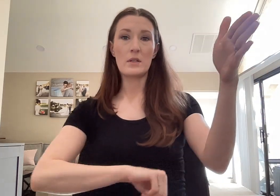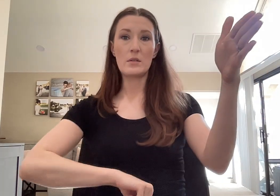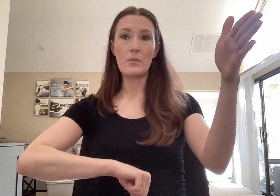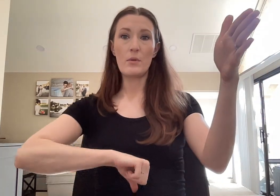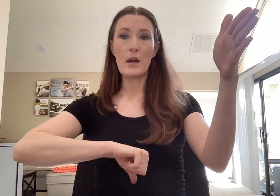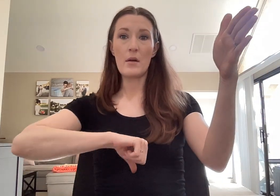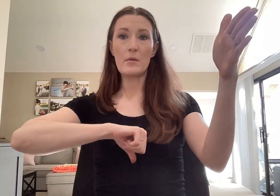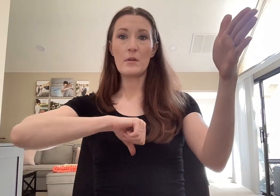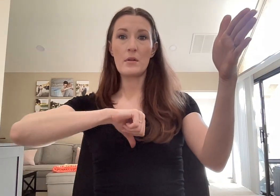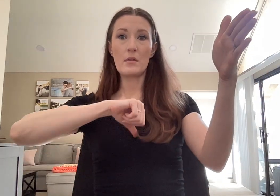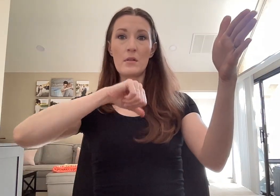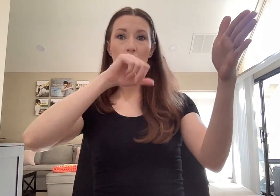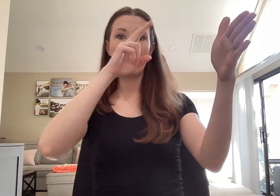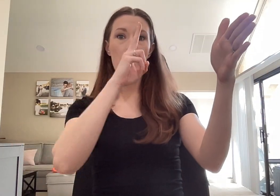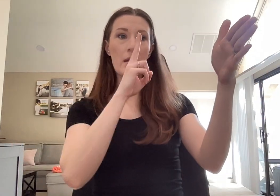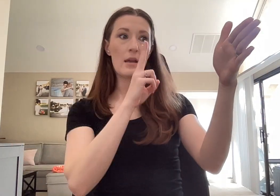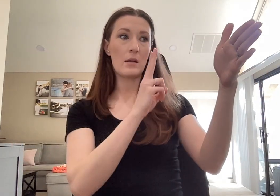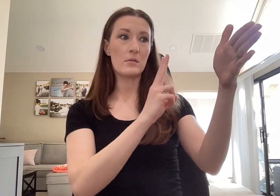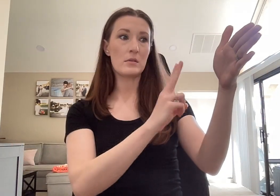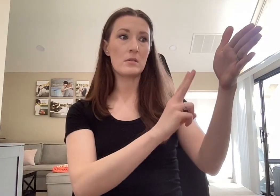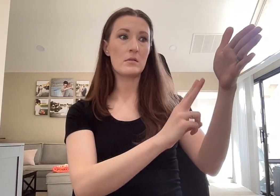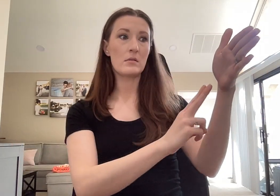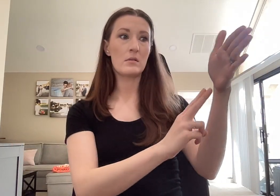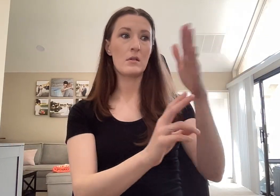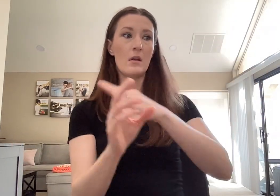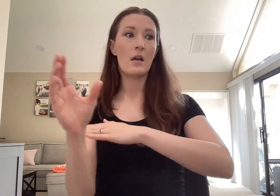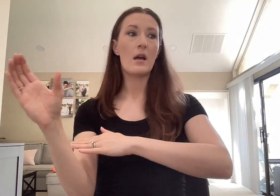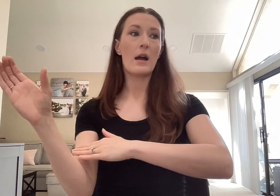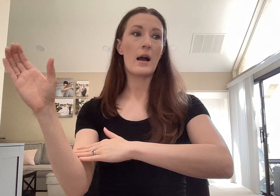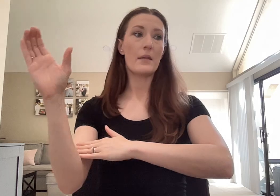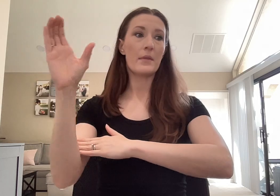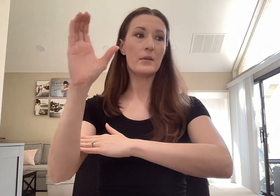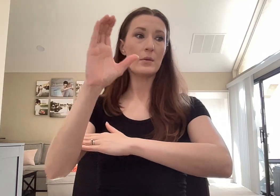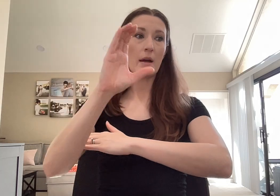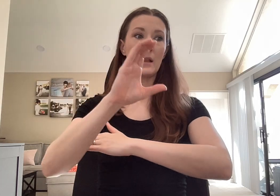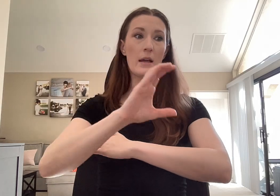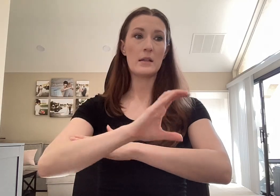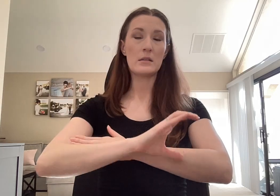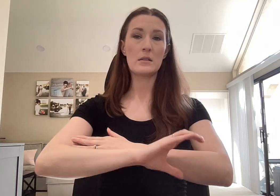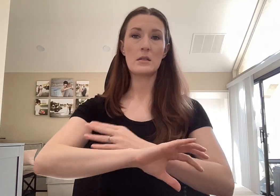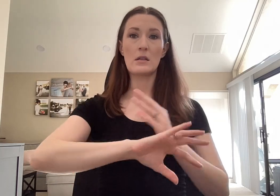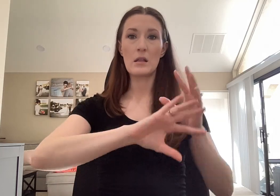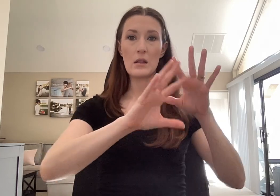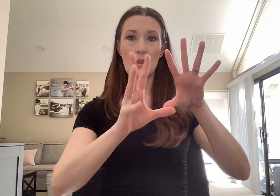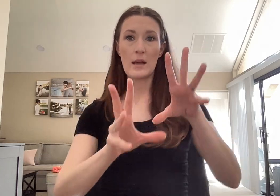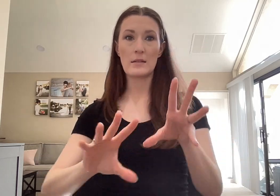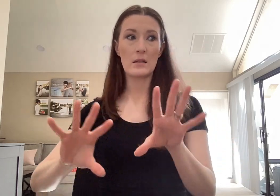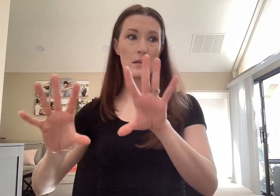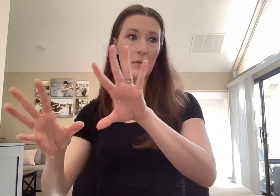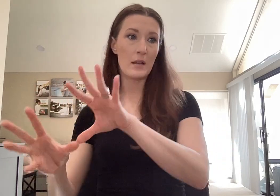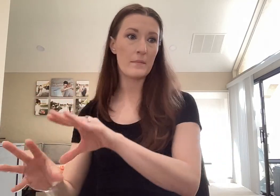so proudly we hailed at the twilight's last gleaming,